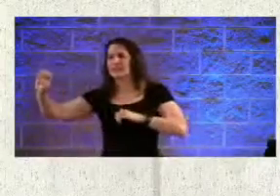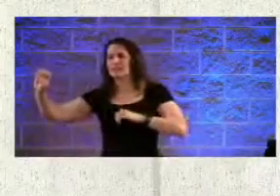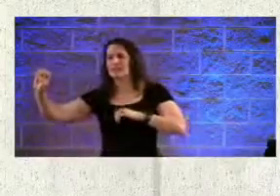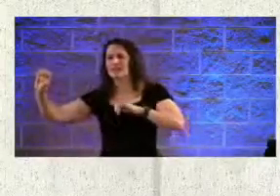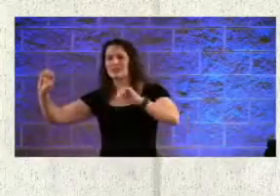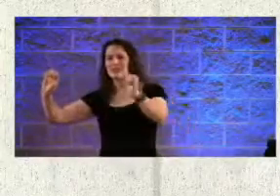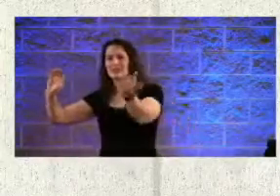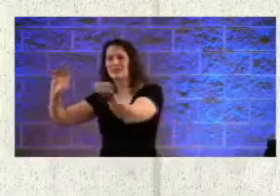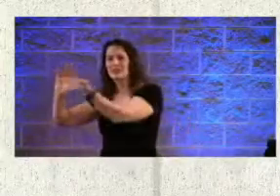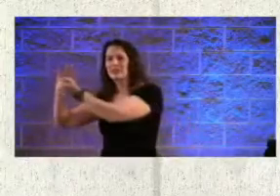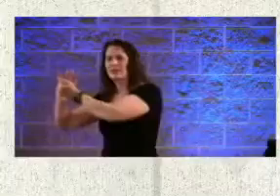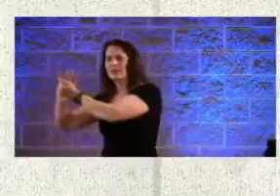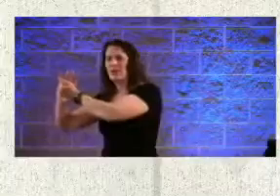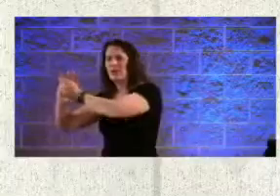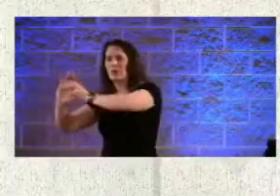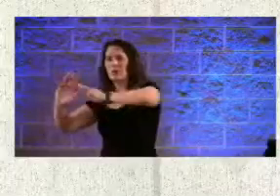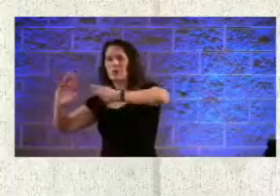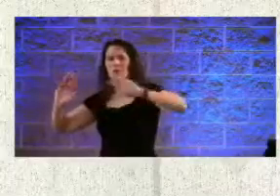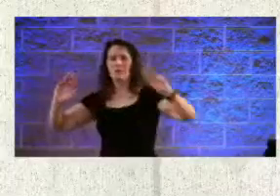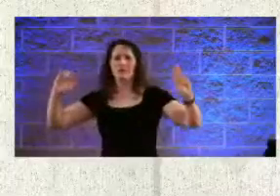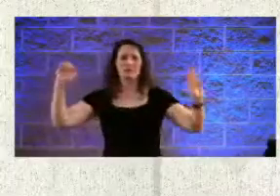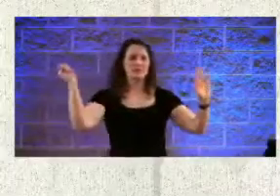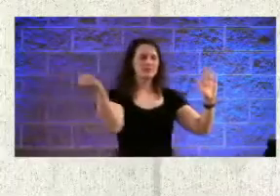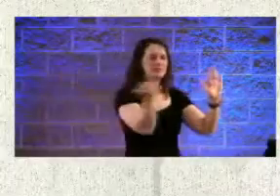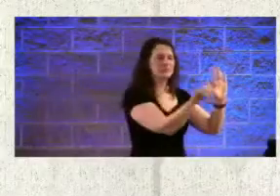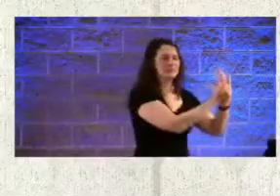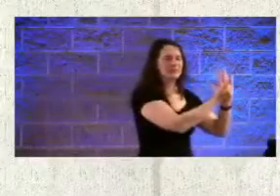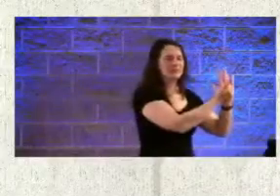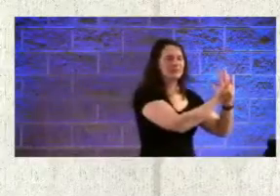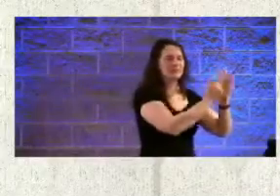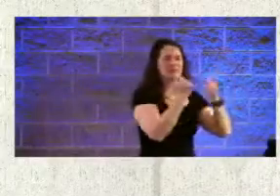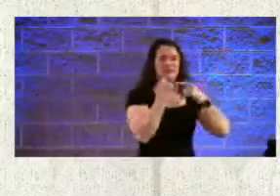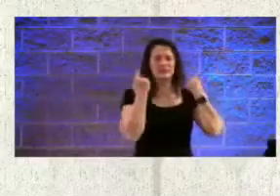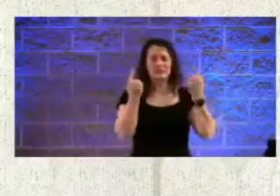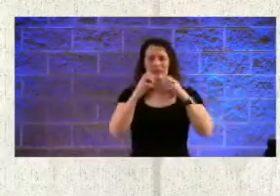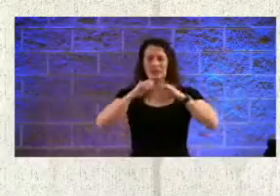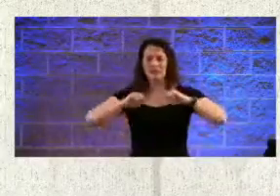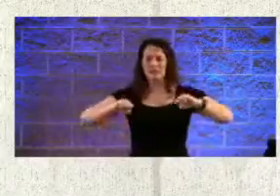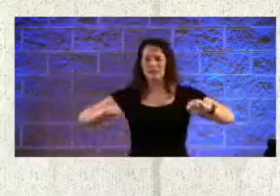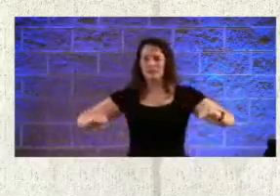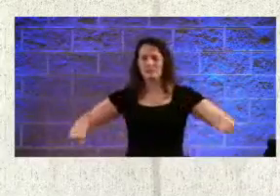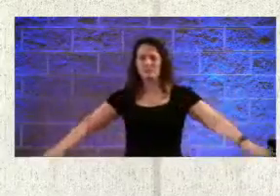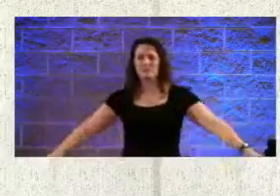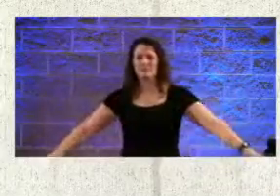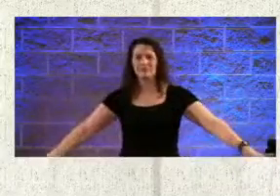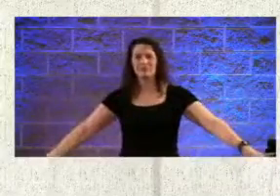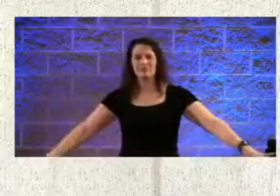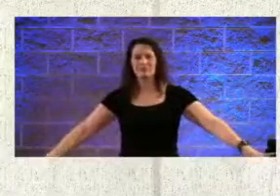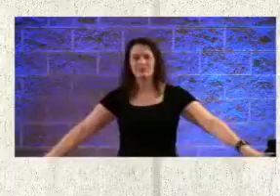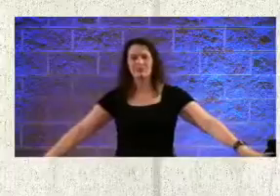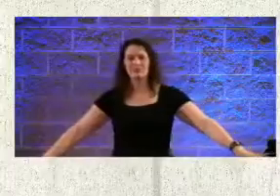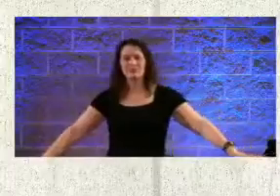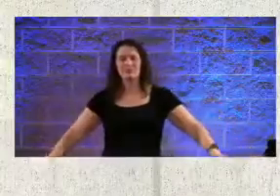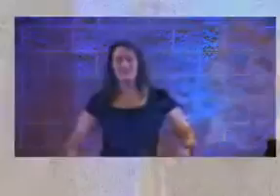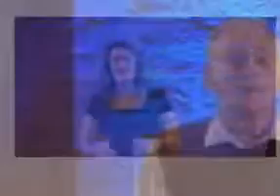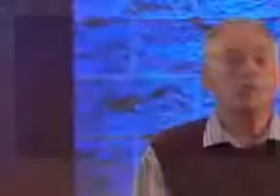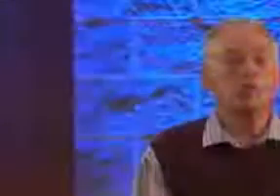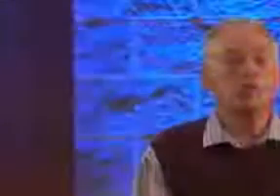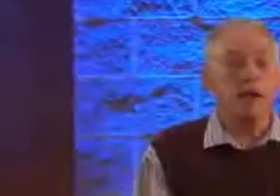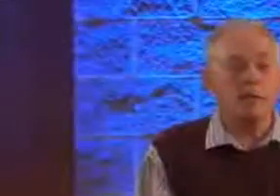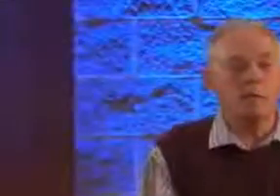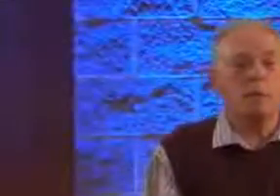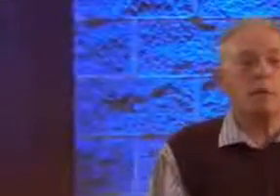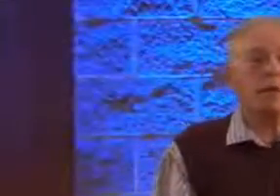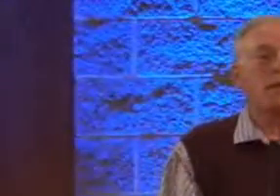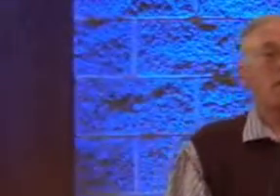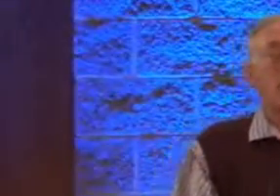west, so far He has removed our transgressions from us. And this is what I know for a fact, that if we